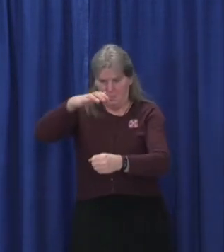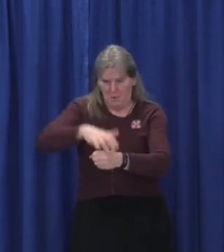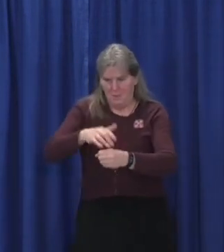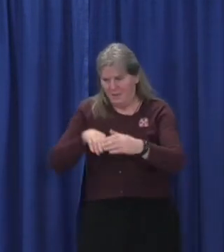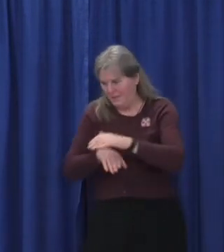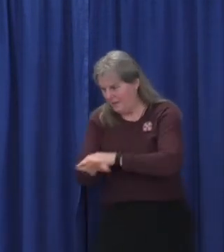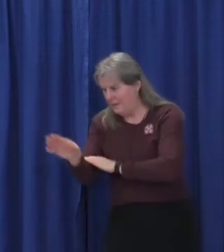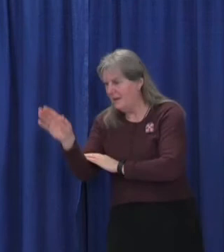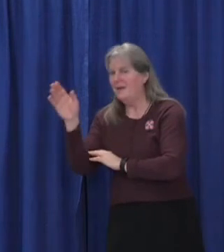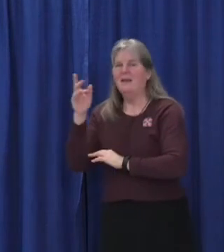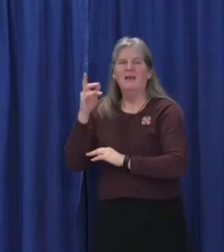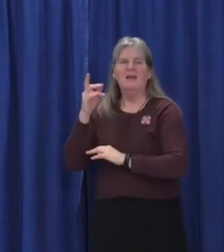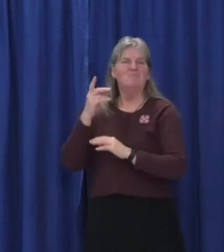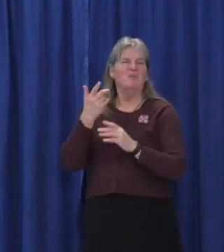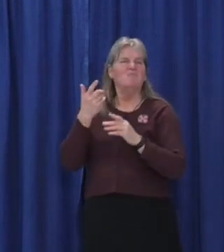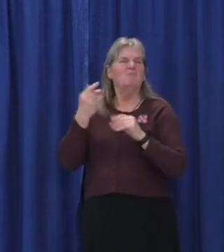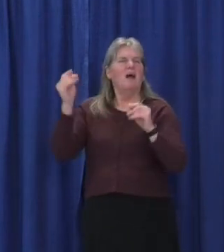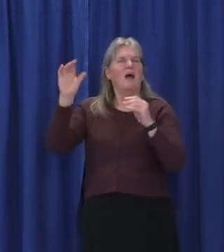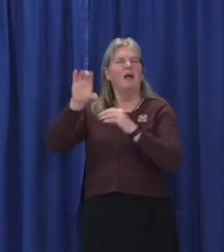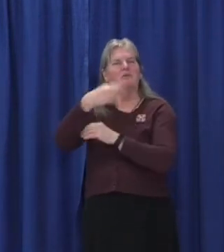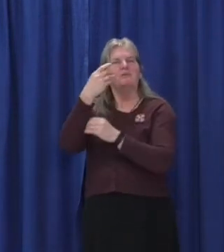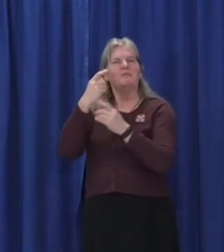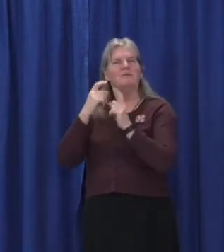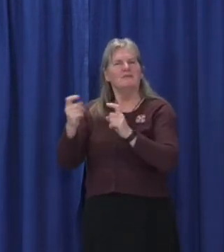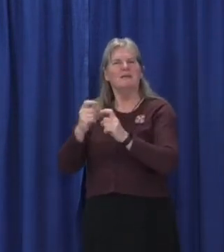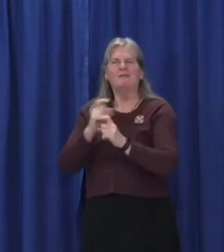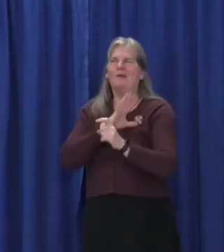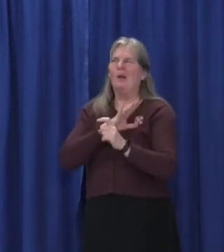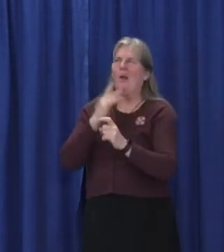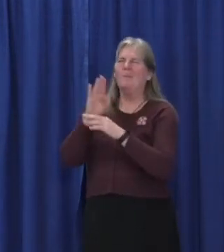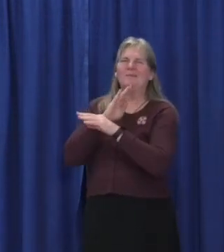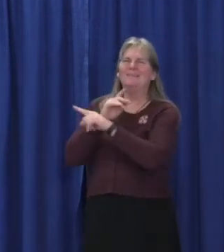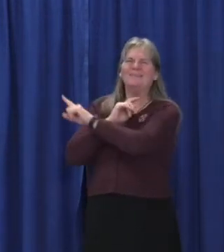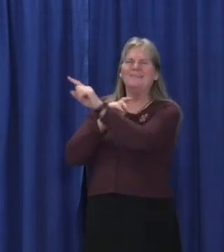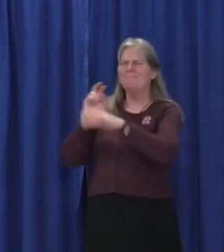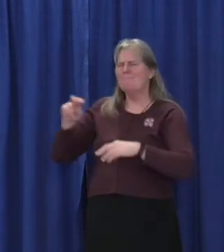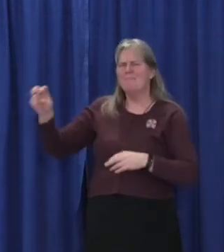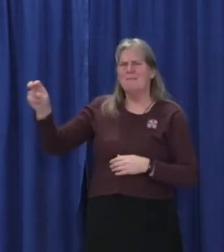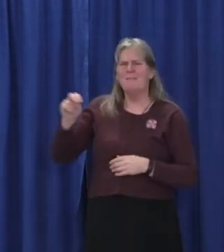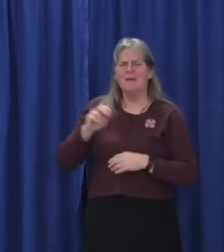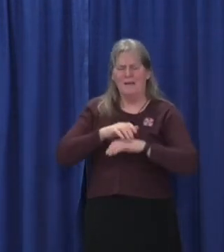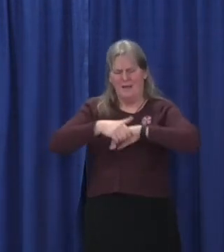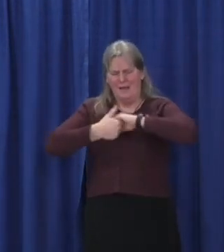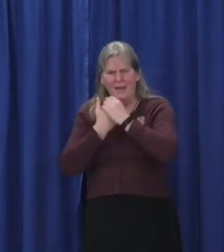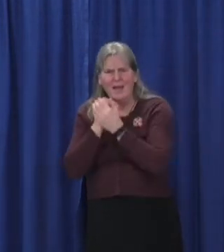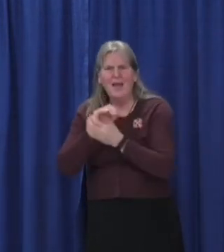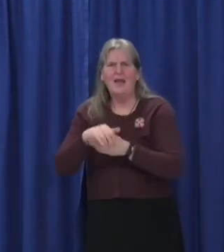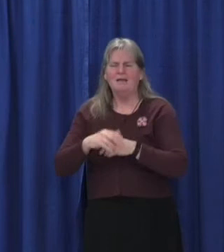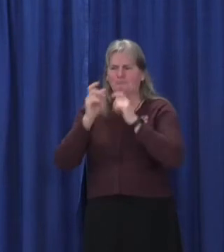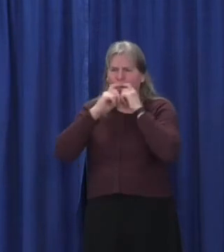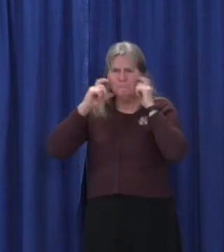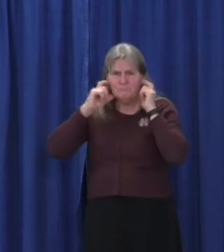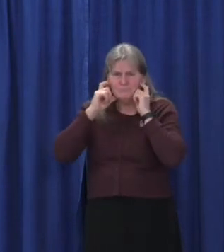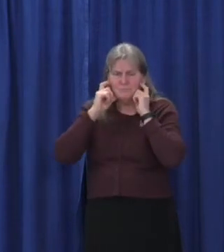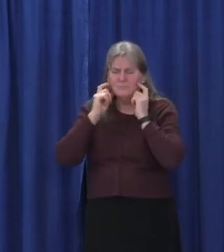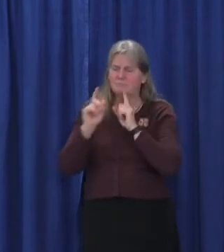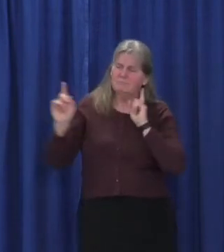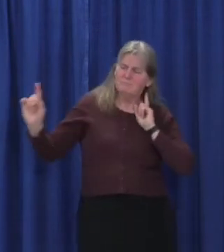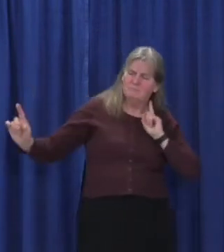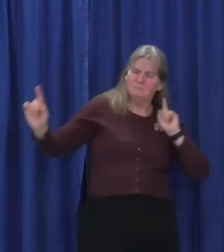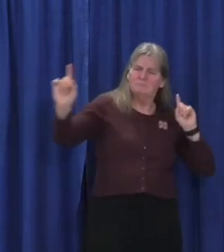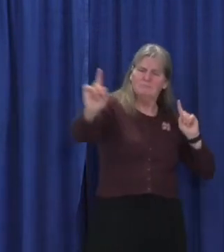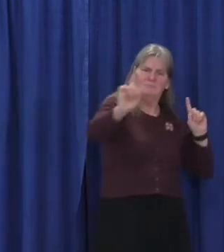so many incredible local businesses. Wash your hands on your way in, wear your mask, keep your